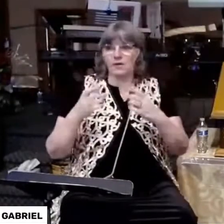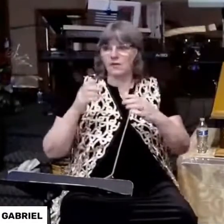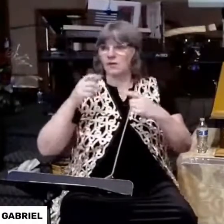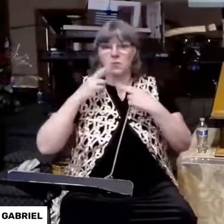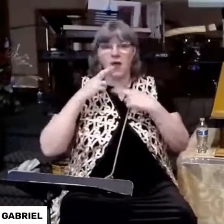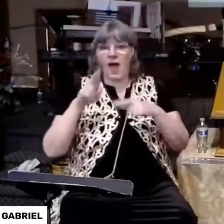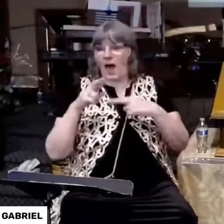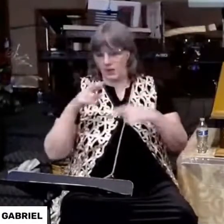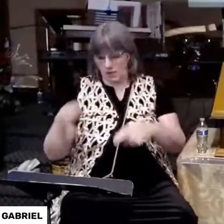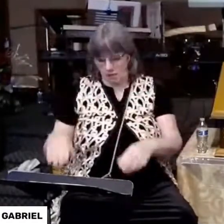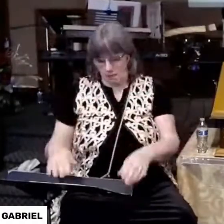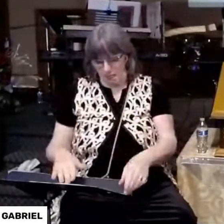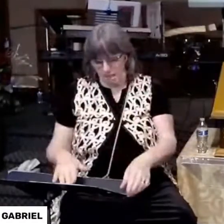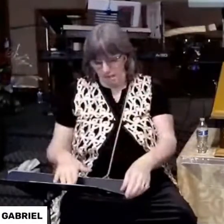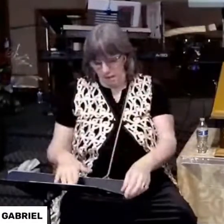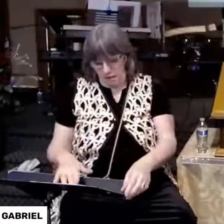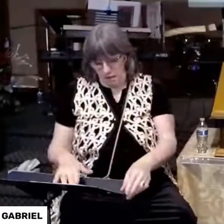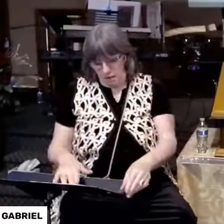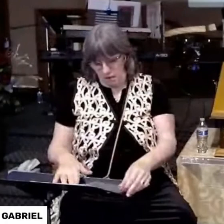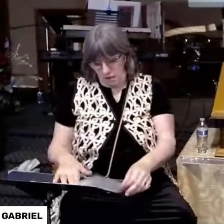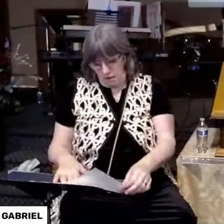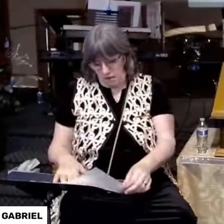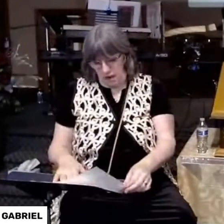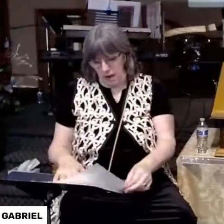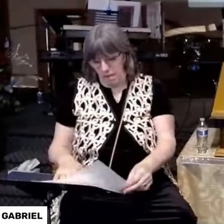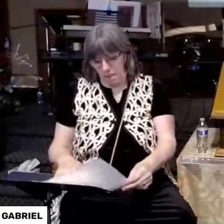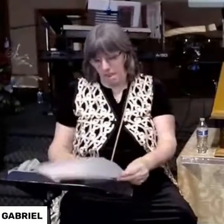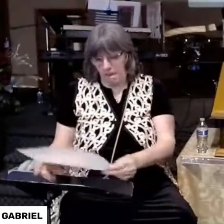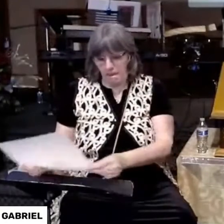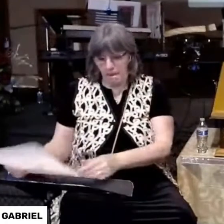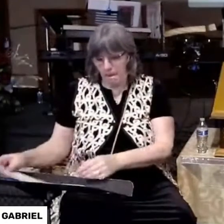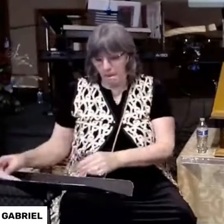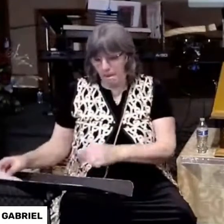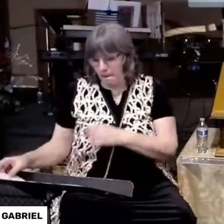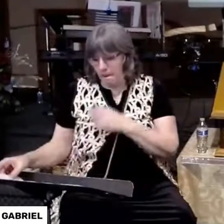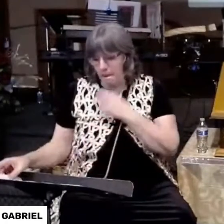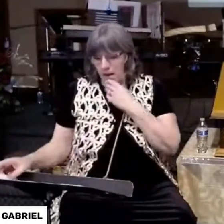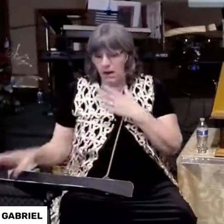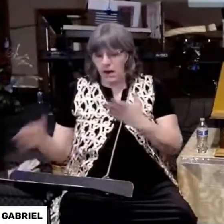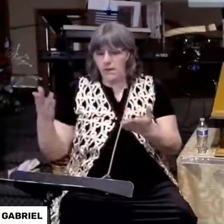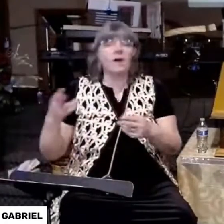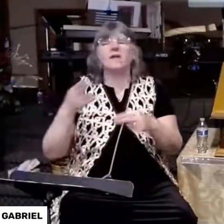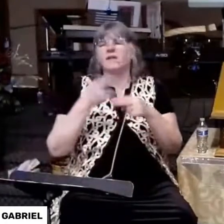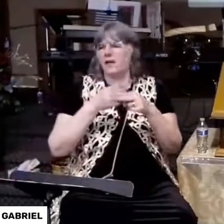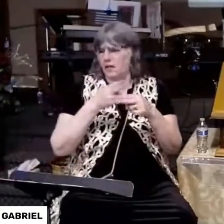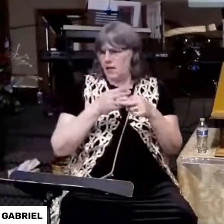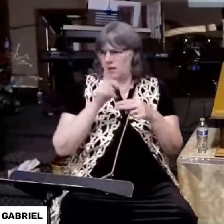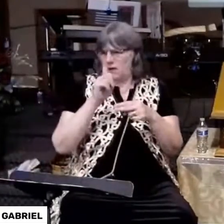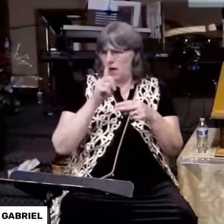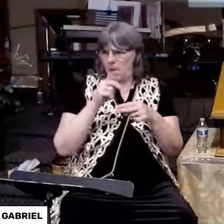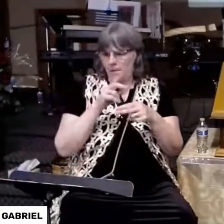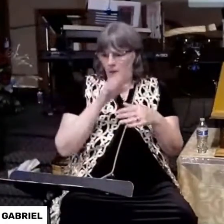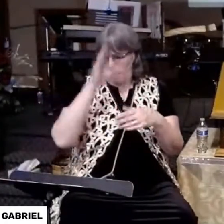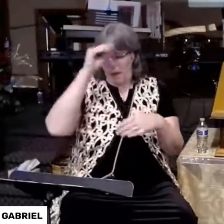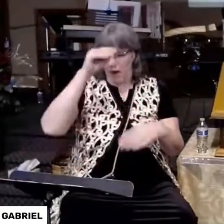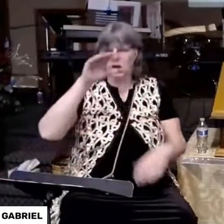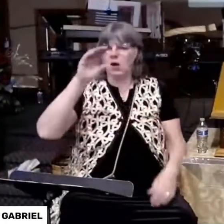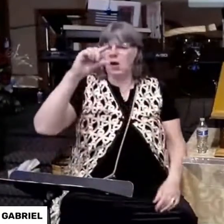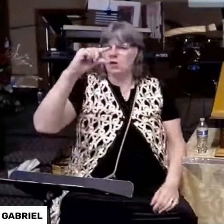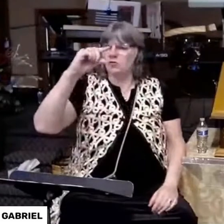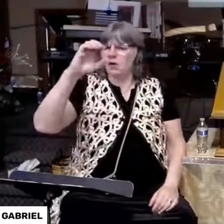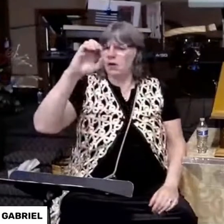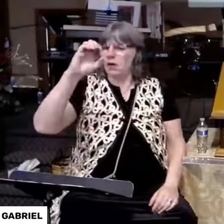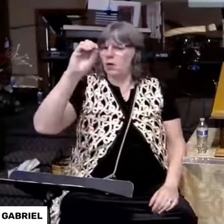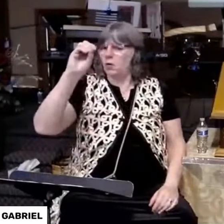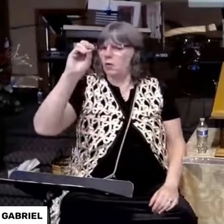I don't know if you know his name. His name is George Mallory. He's known for having said, it's not the mountain